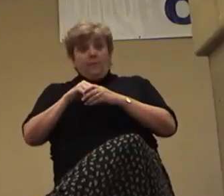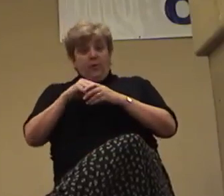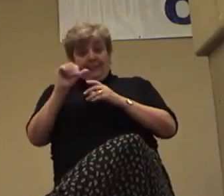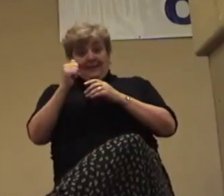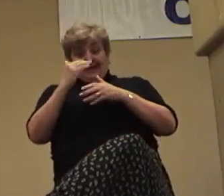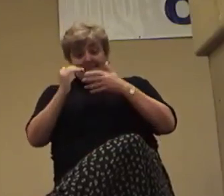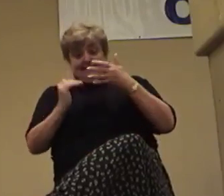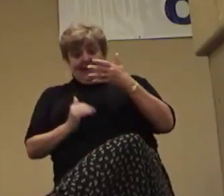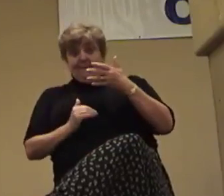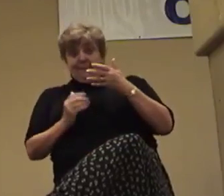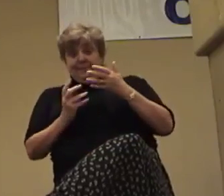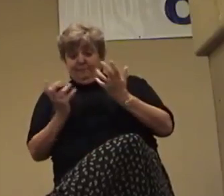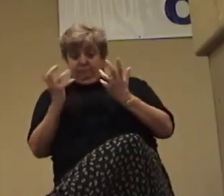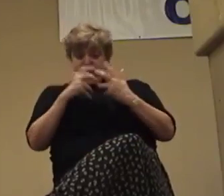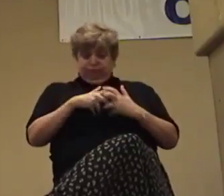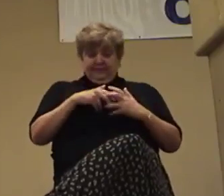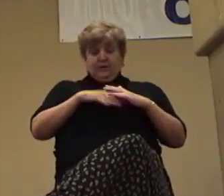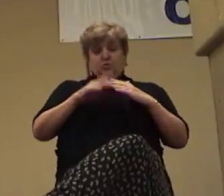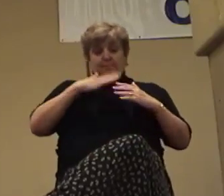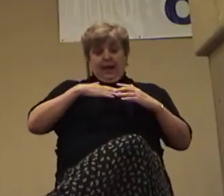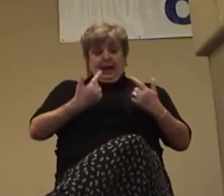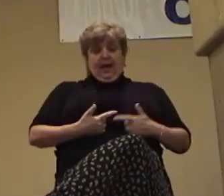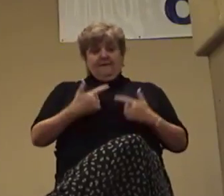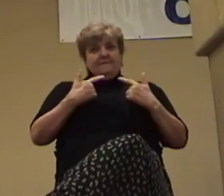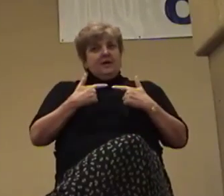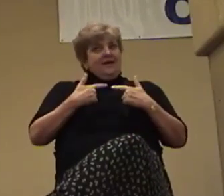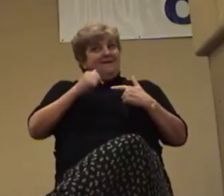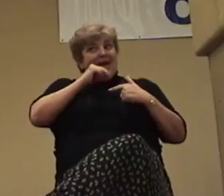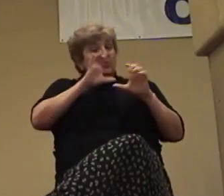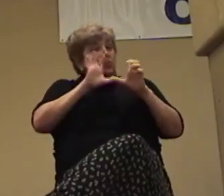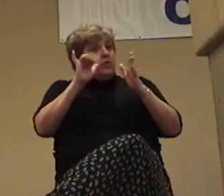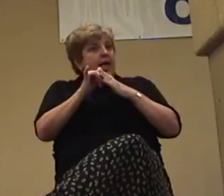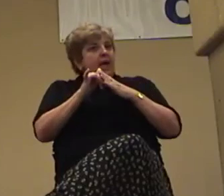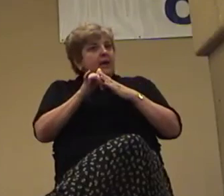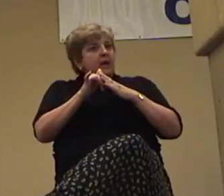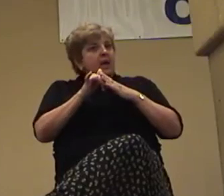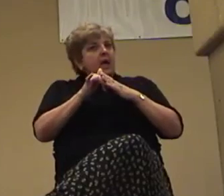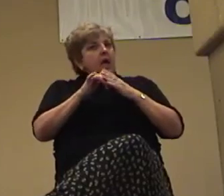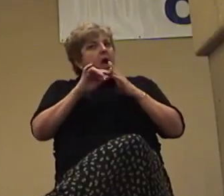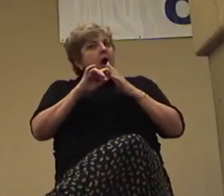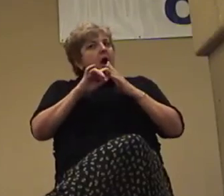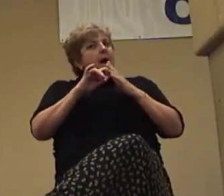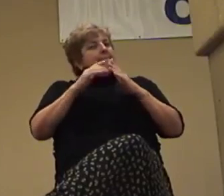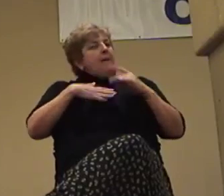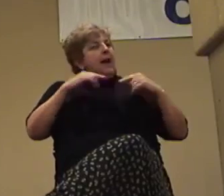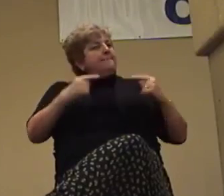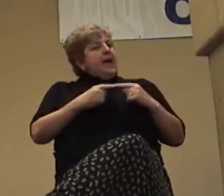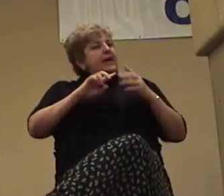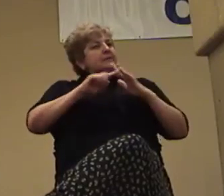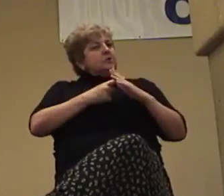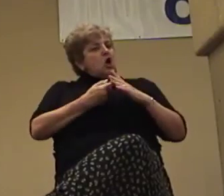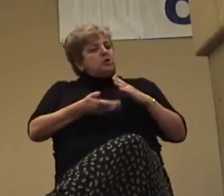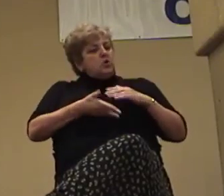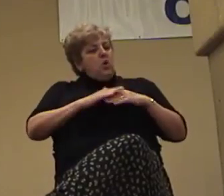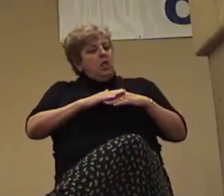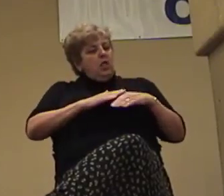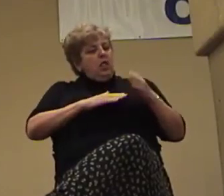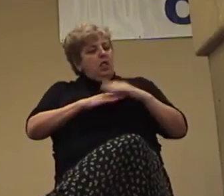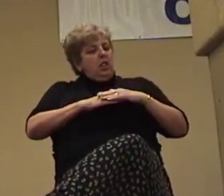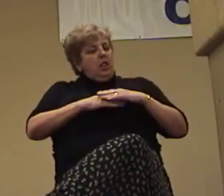daily behaviors can accumulate like a thin film of dust. And it gets to the point where it's so thick I can't wash it off, I can't